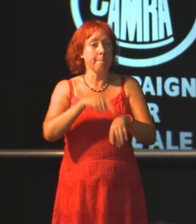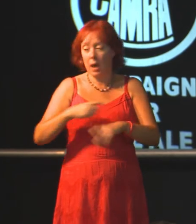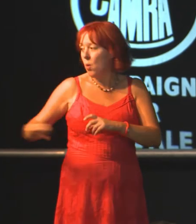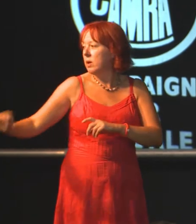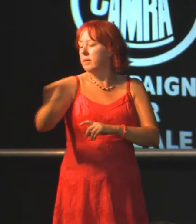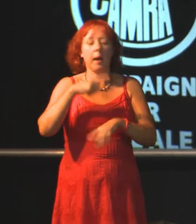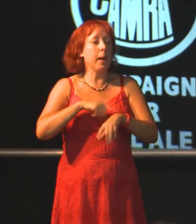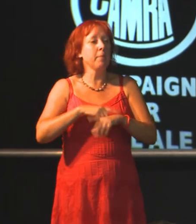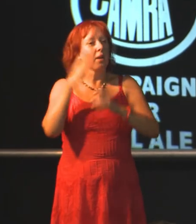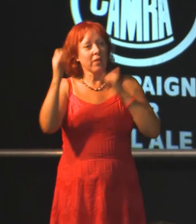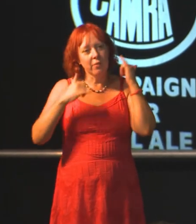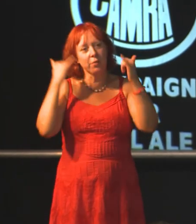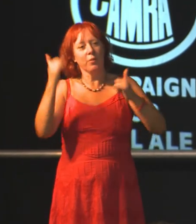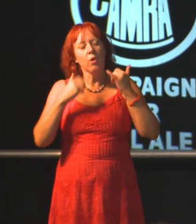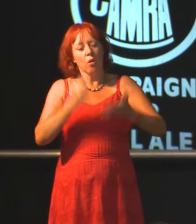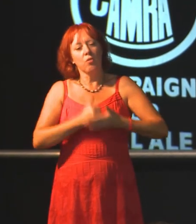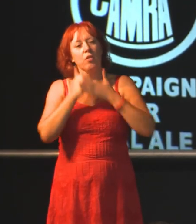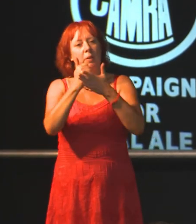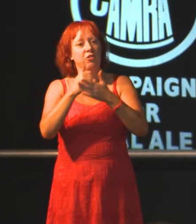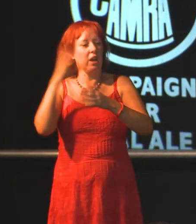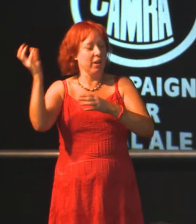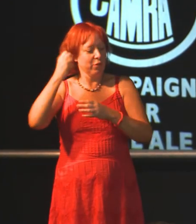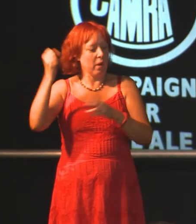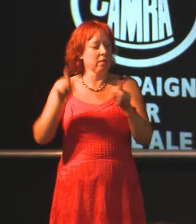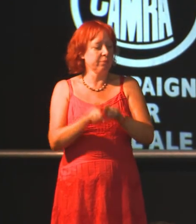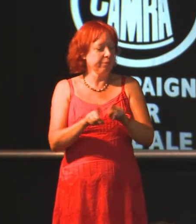beer festivals possible. So let's give them a huge big cheer as well.